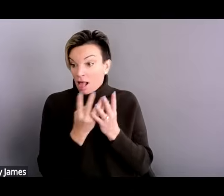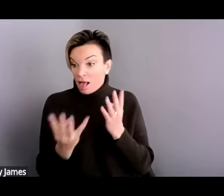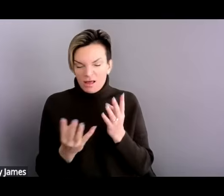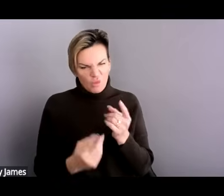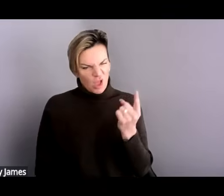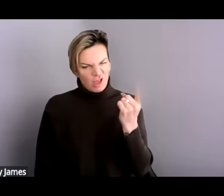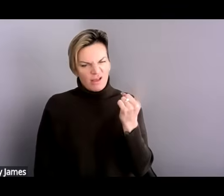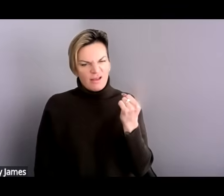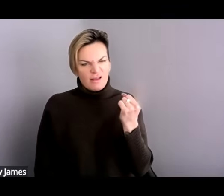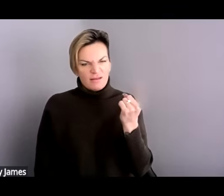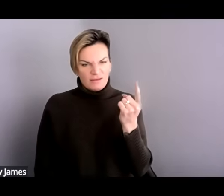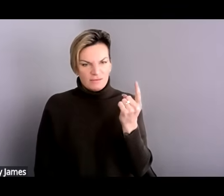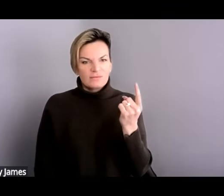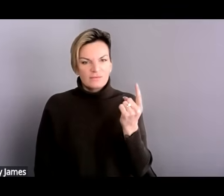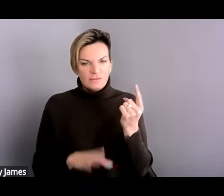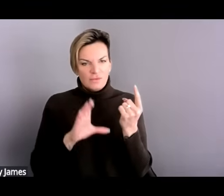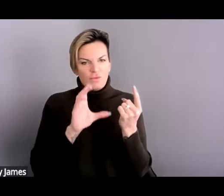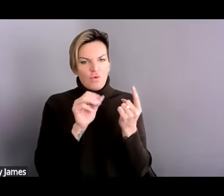We did that with Cornell West, right?